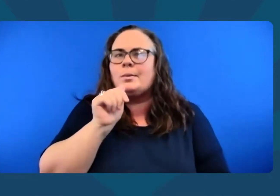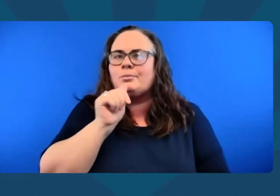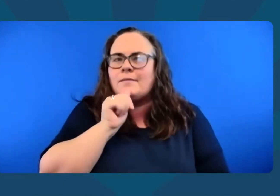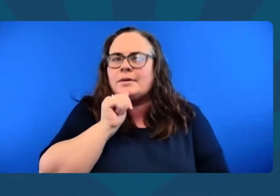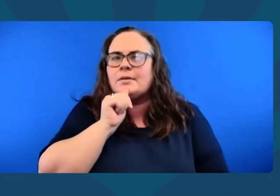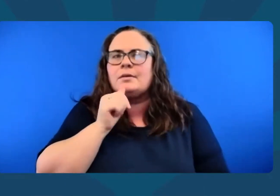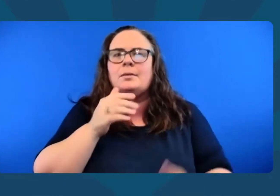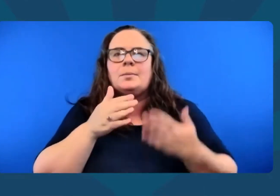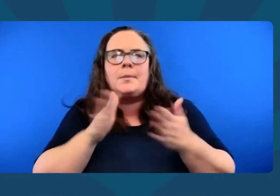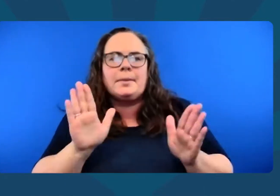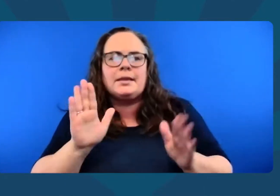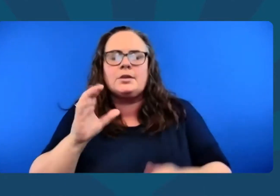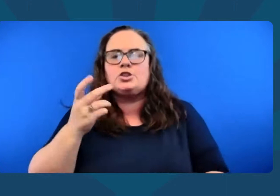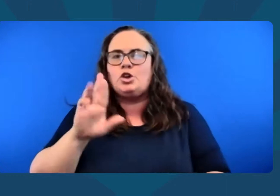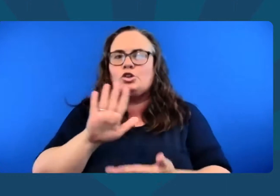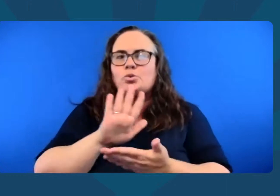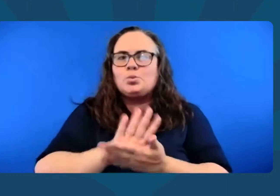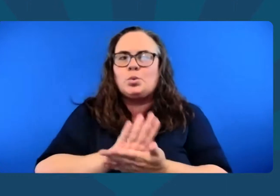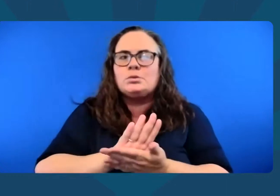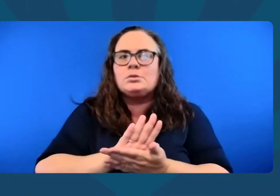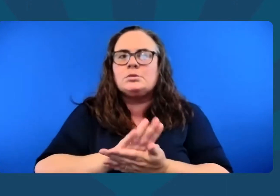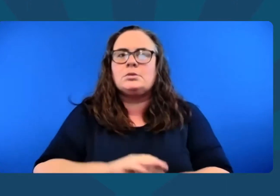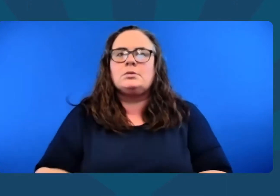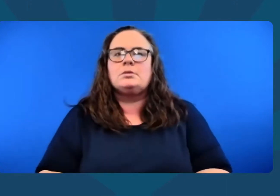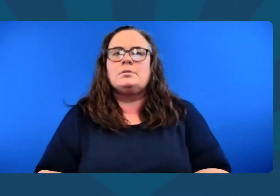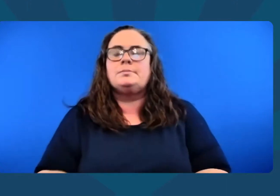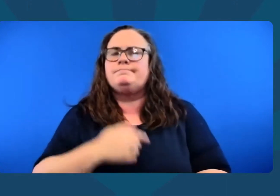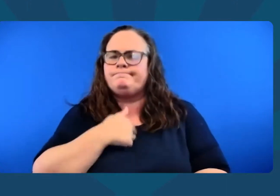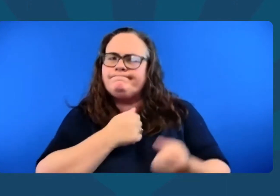public, private, and charter schools,